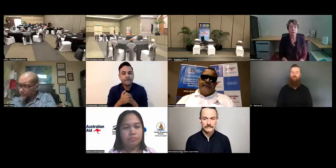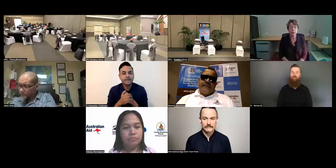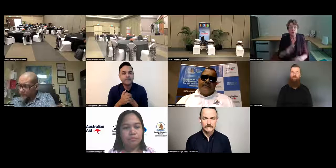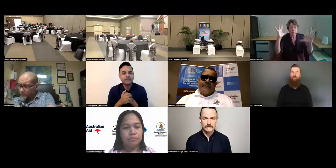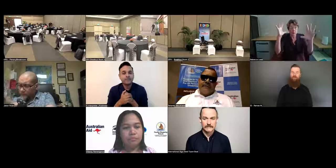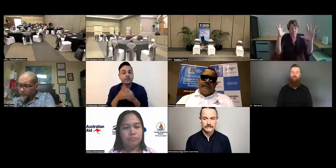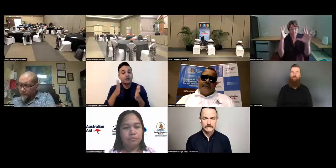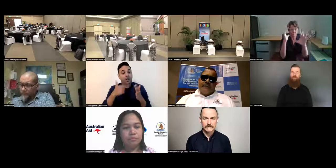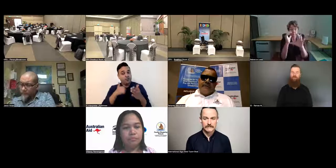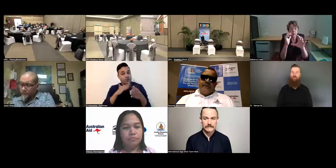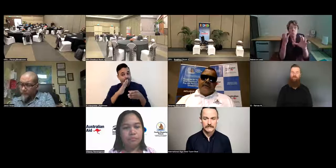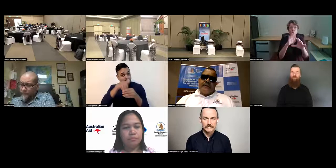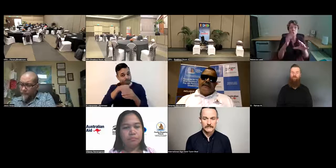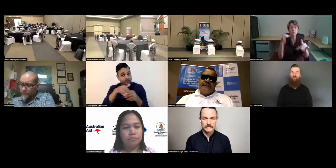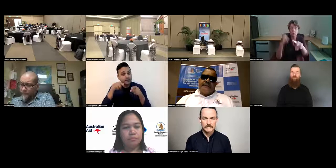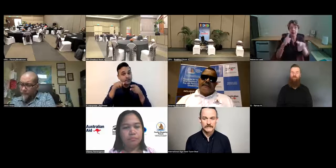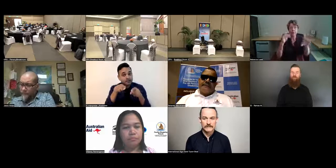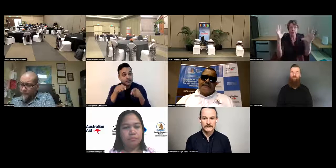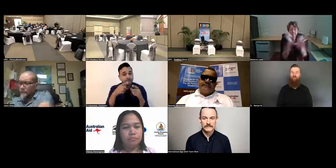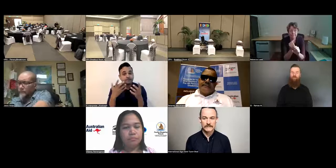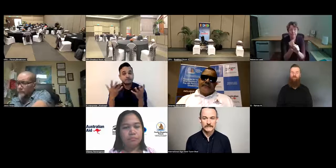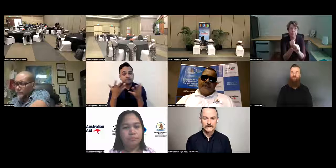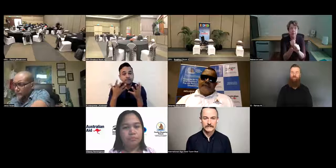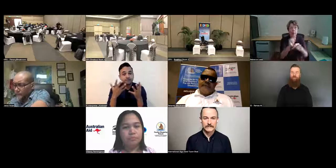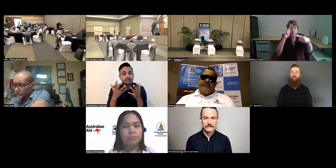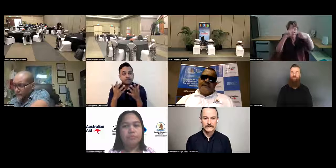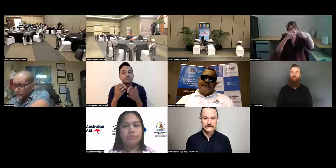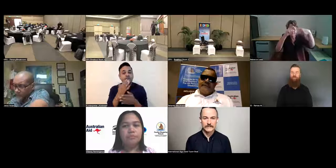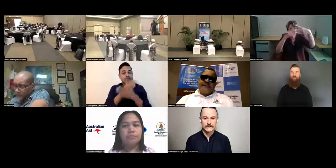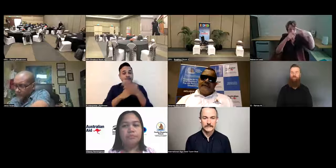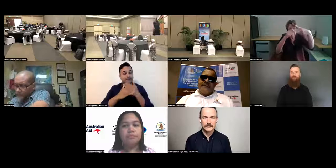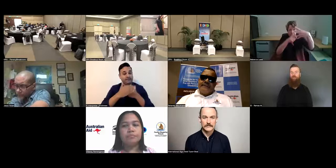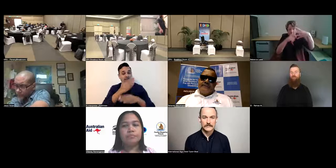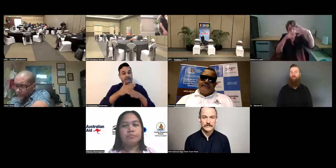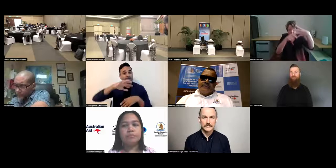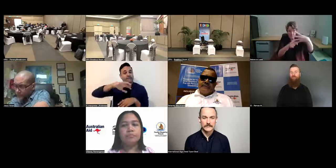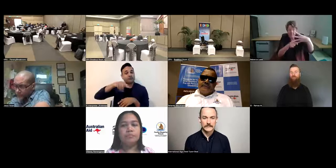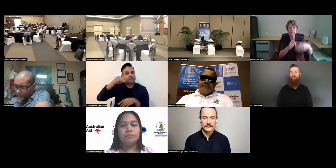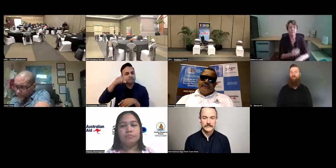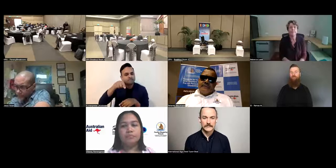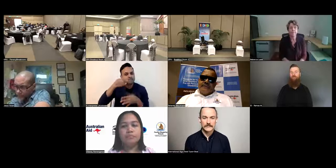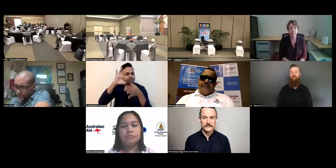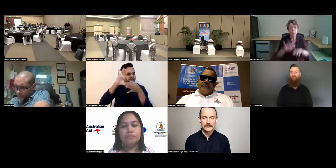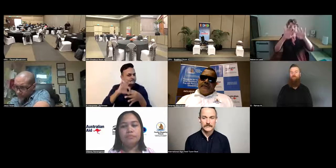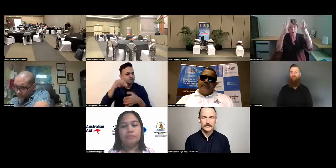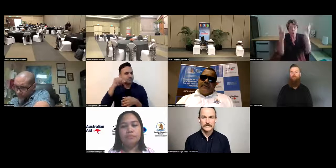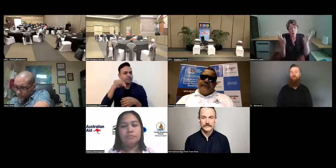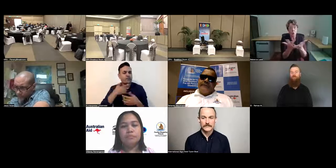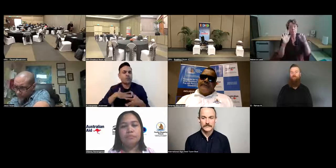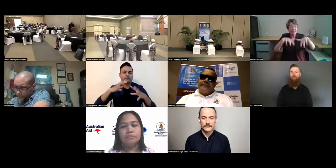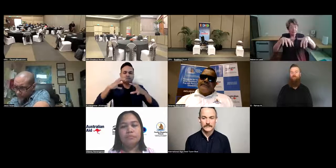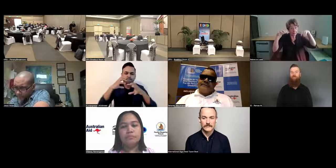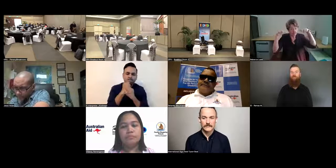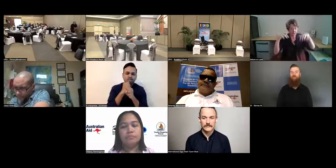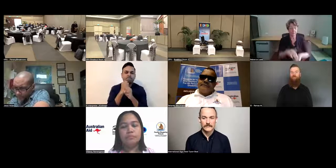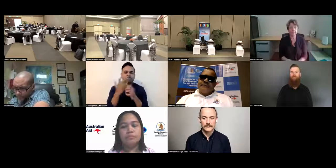of the overall objectives, the overarching objectives of this summit. We want to